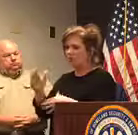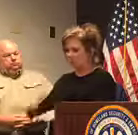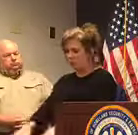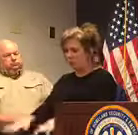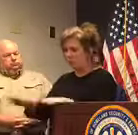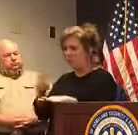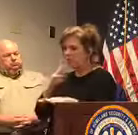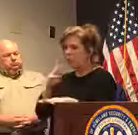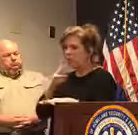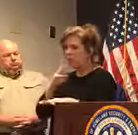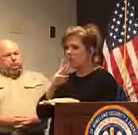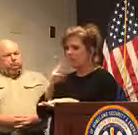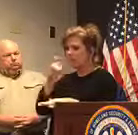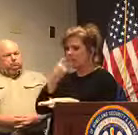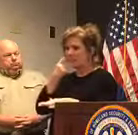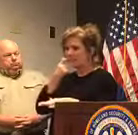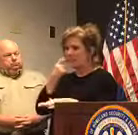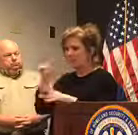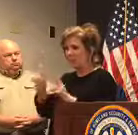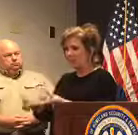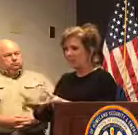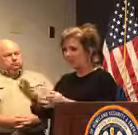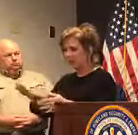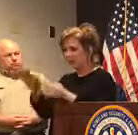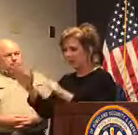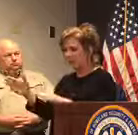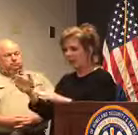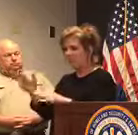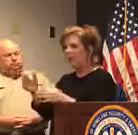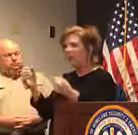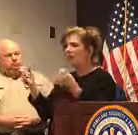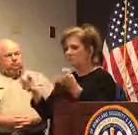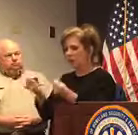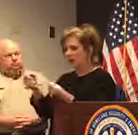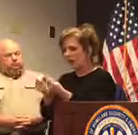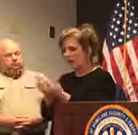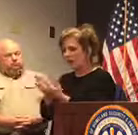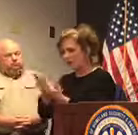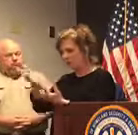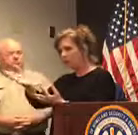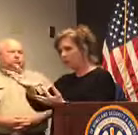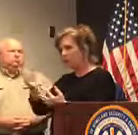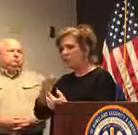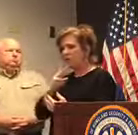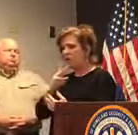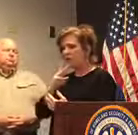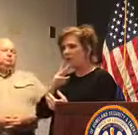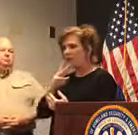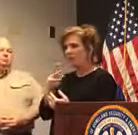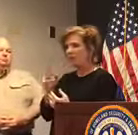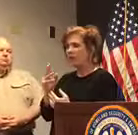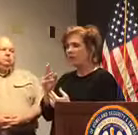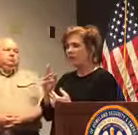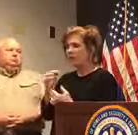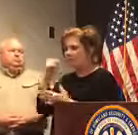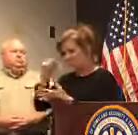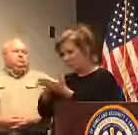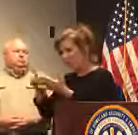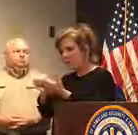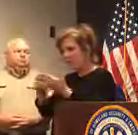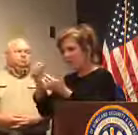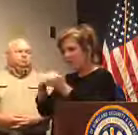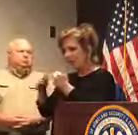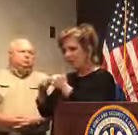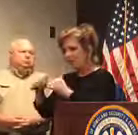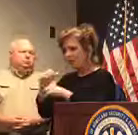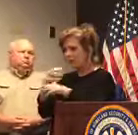through standing water. DOTD has evacuated folks driving through standing water, and as such, we have been checking every pump station for